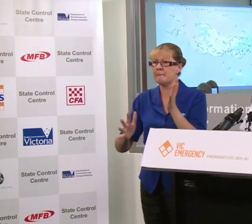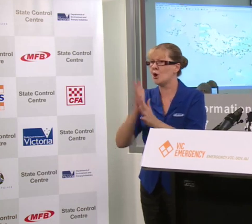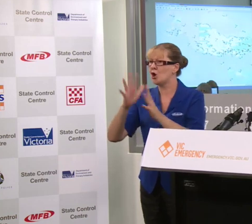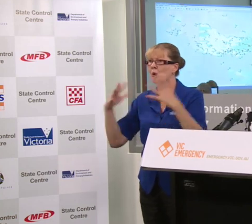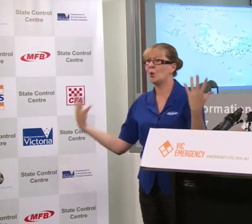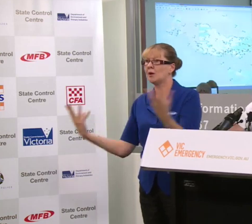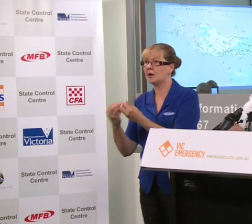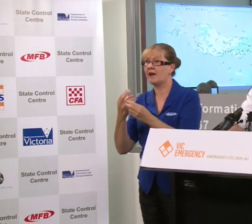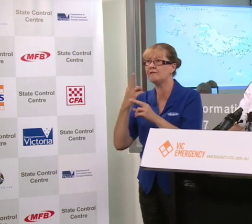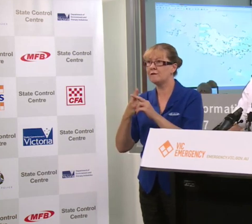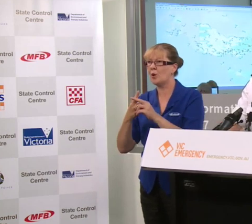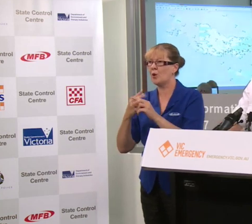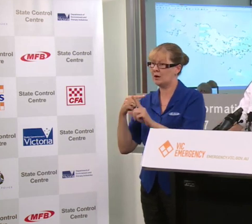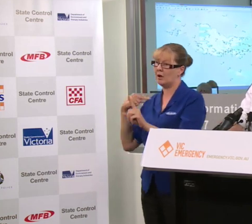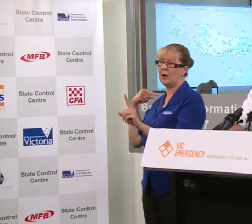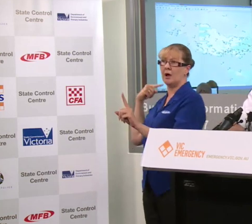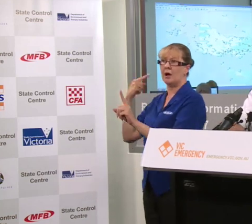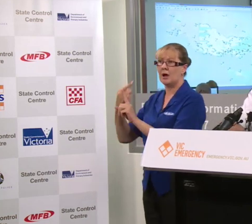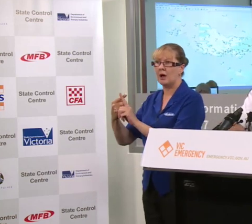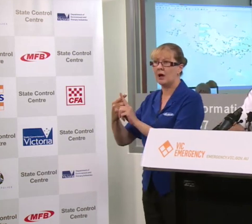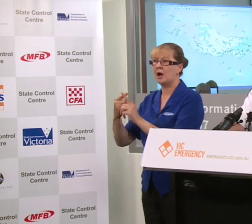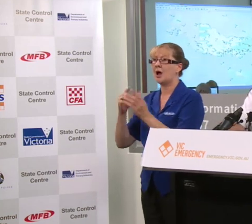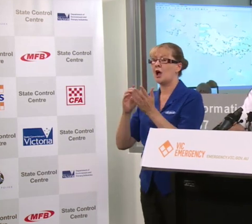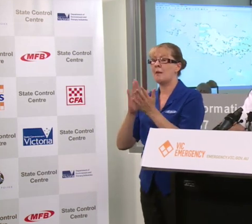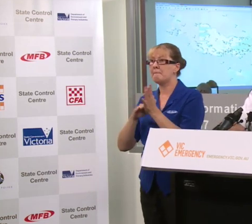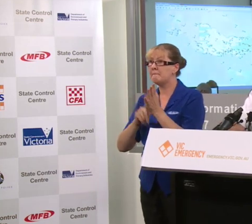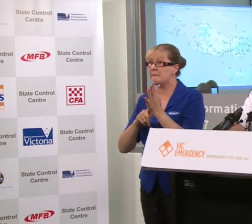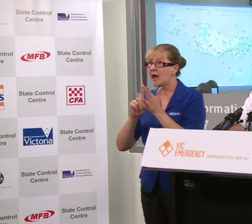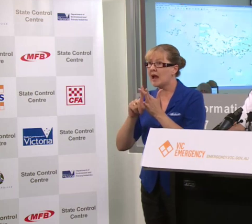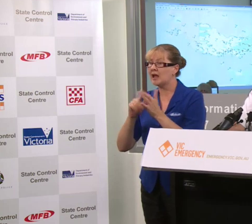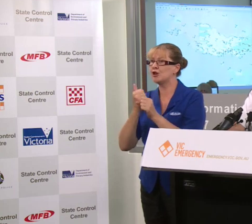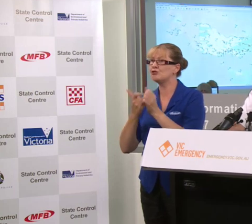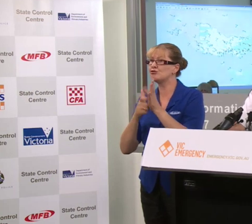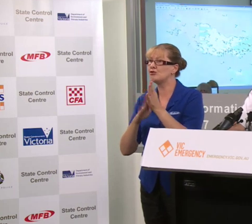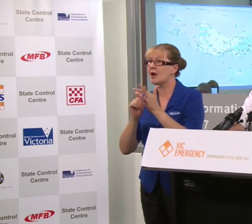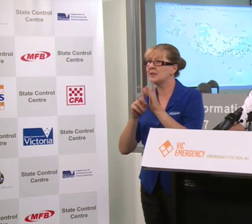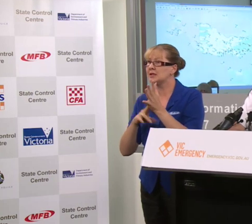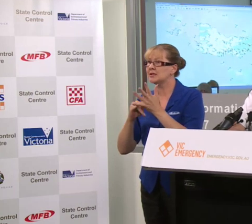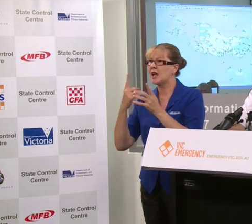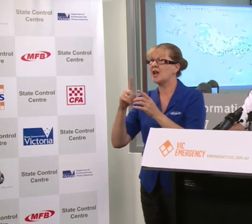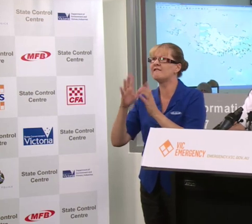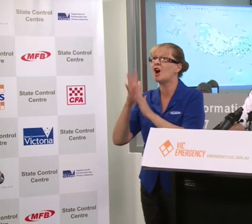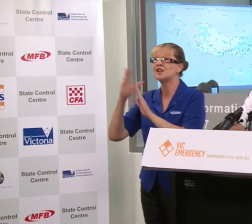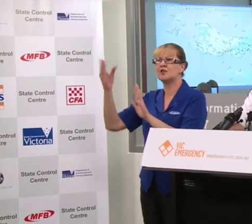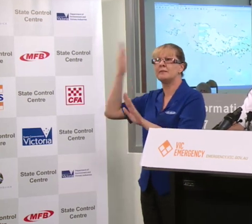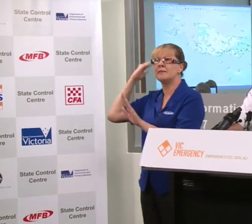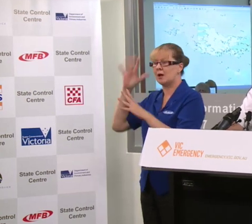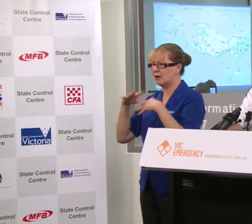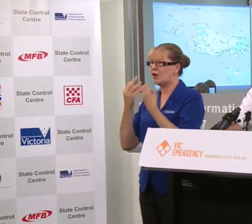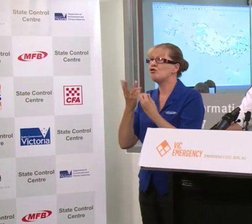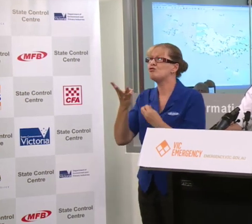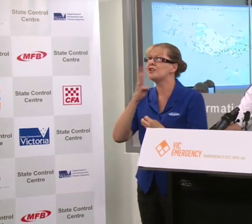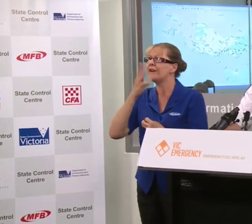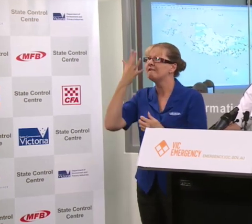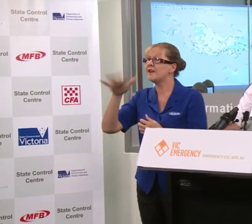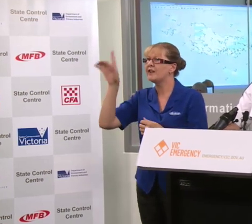Currently, for the whole of the fire season, including the Mallee, the Grampians and fires prior to this weekend, is 350,000 hectares has been